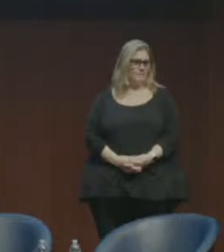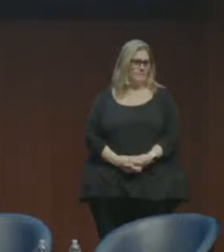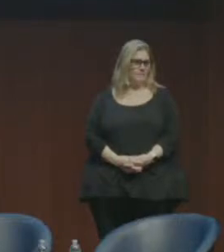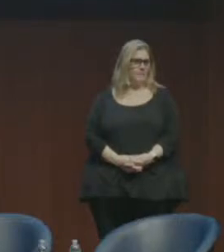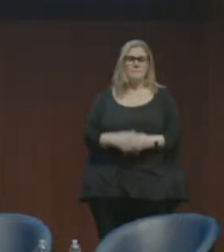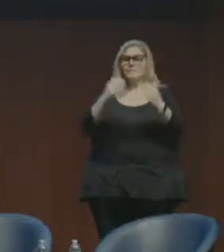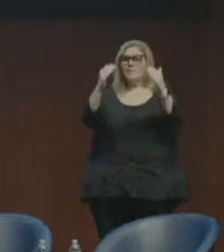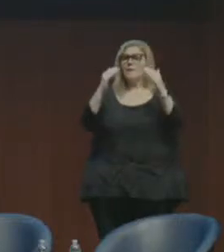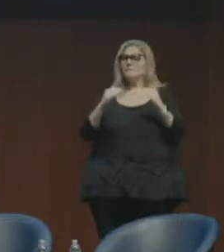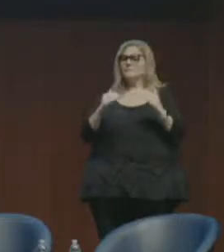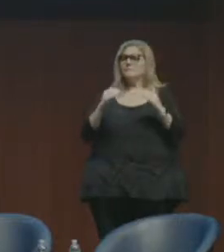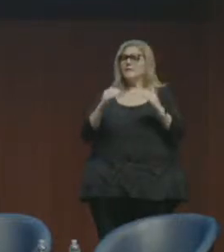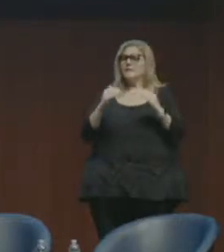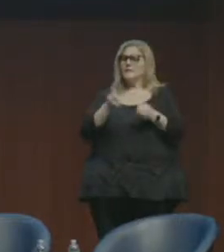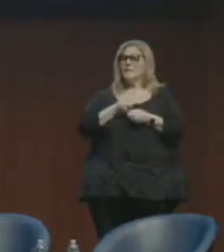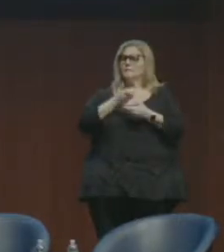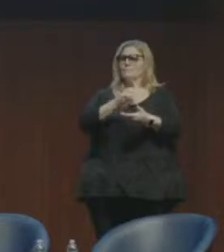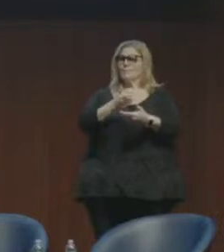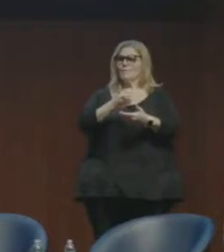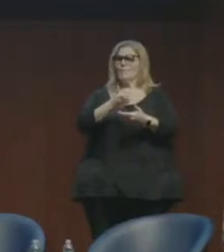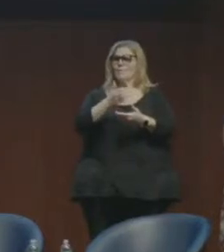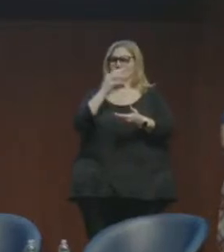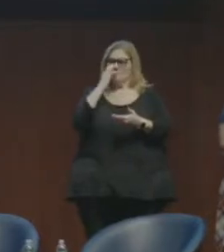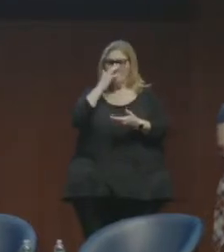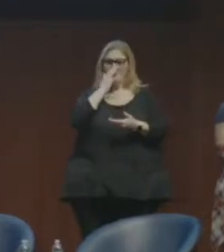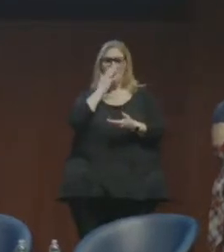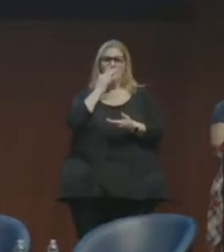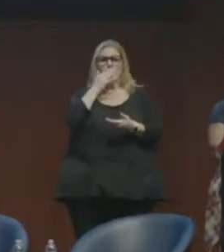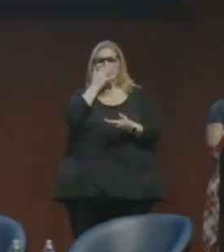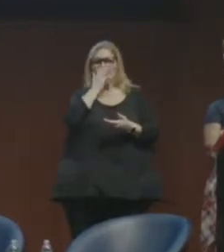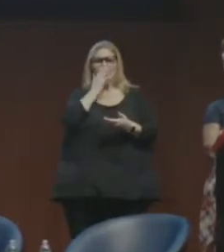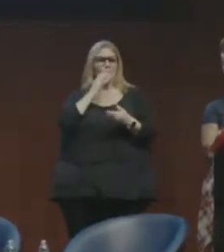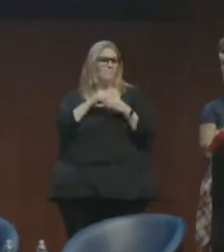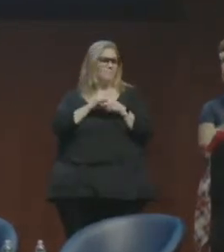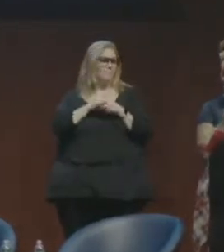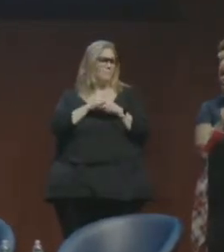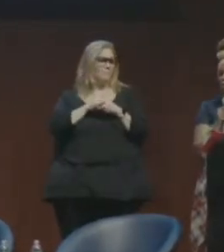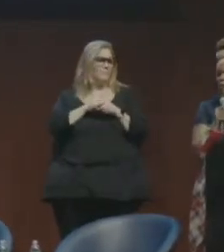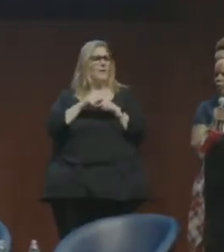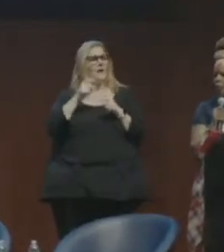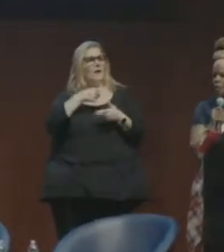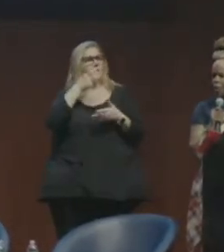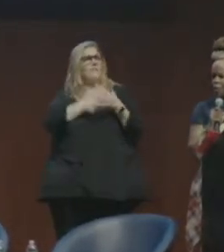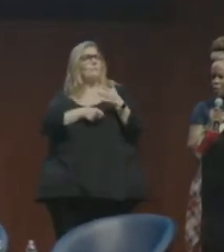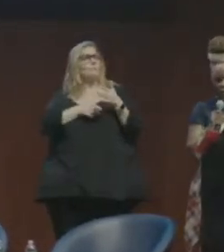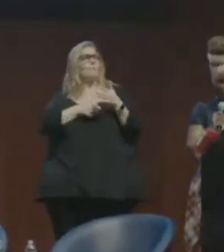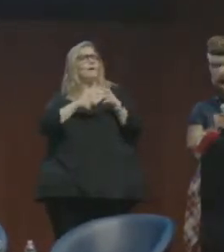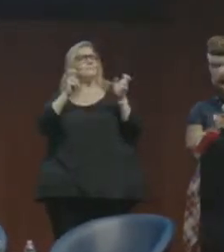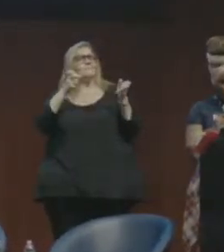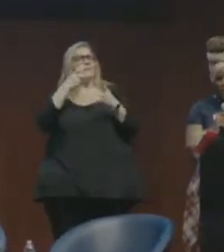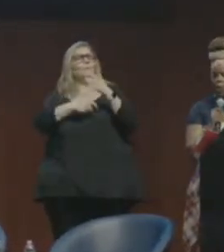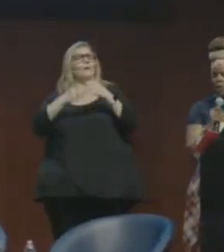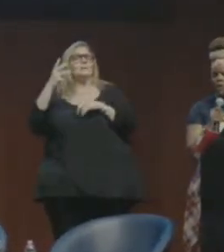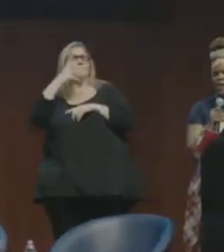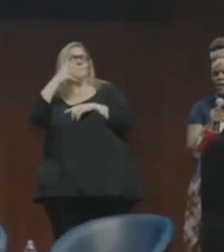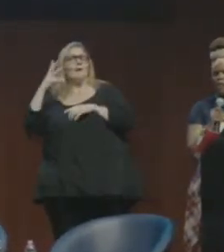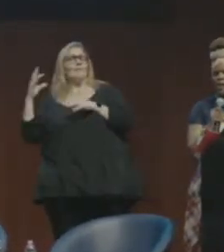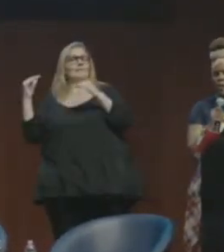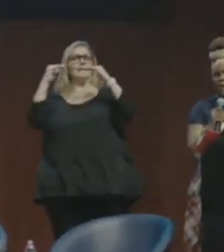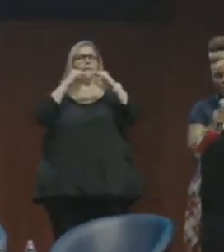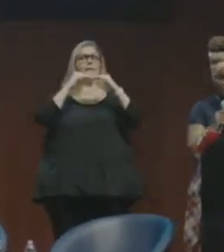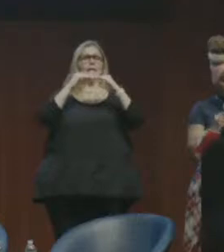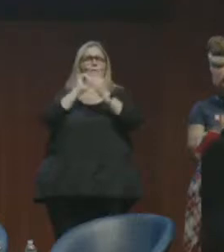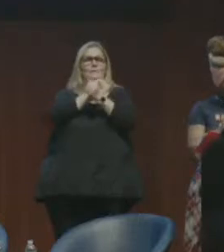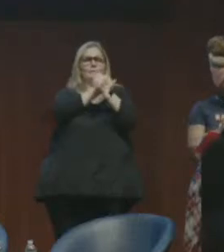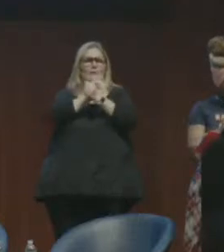My next poem is a pantoum on the price of migration equals slave